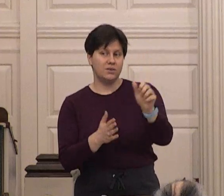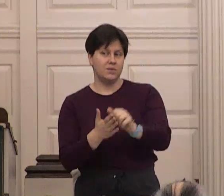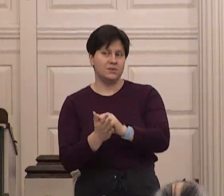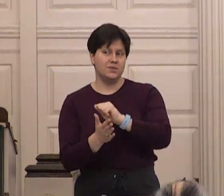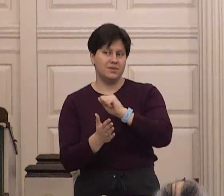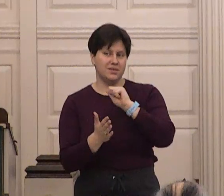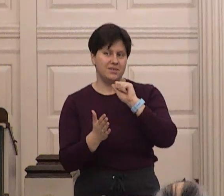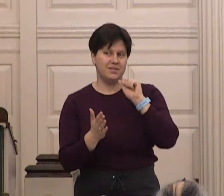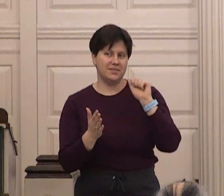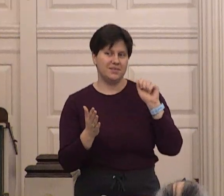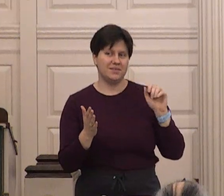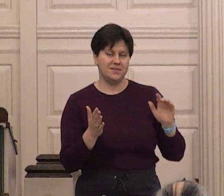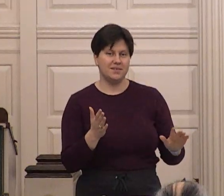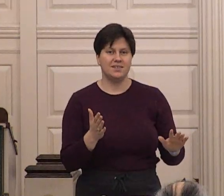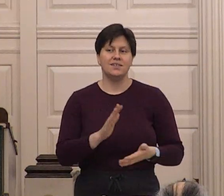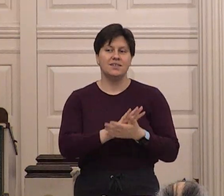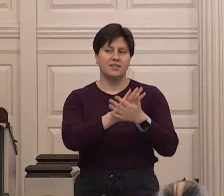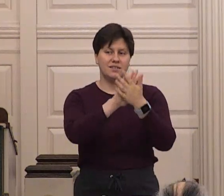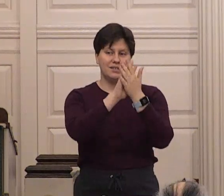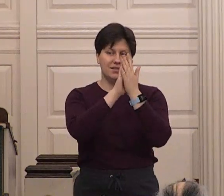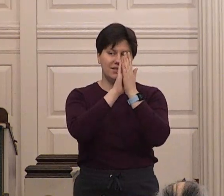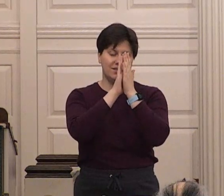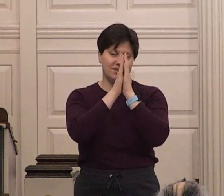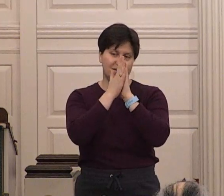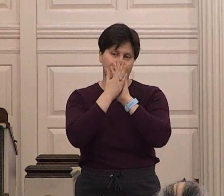Quietalis peccata mundi,